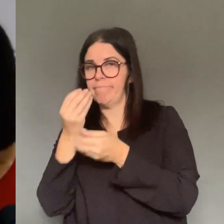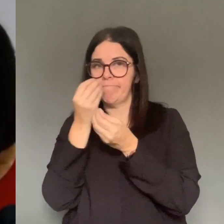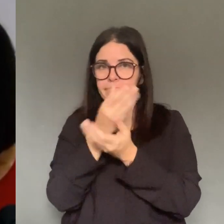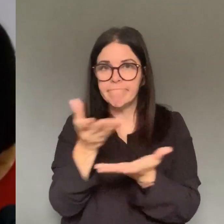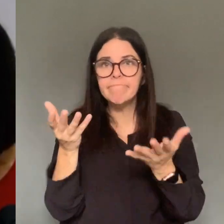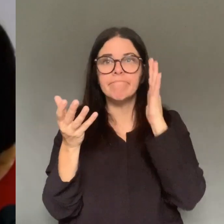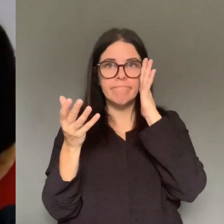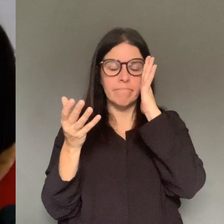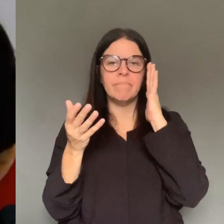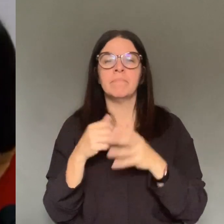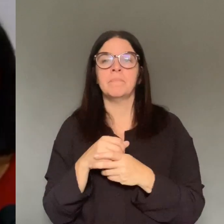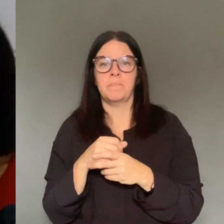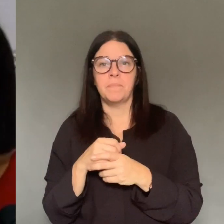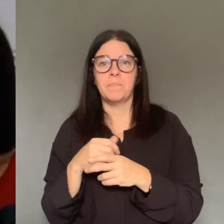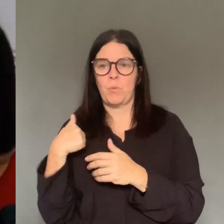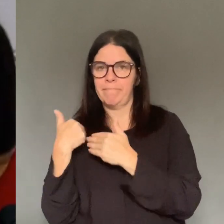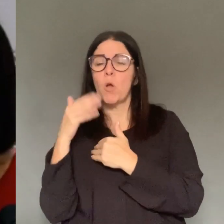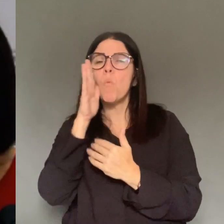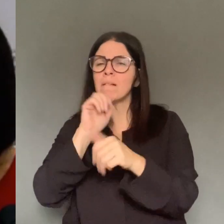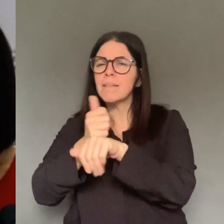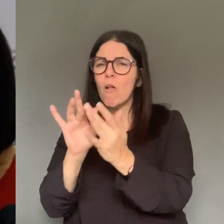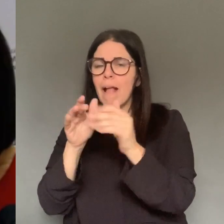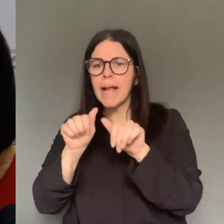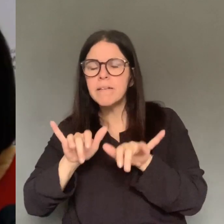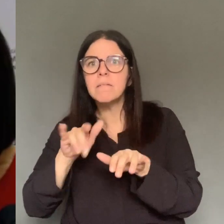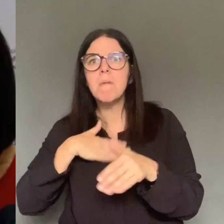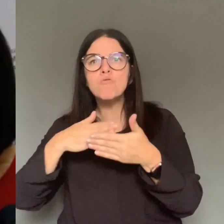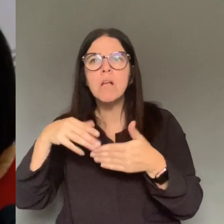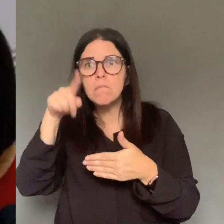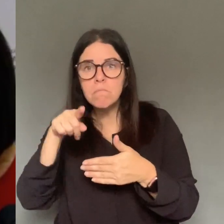are awaiting results, you are to remain in self-isolation.